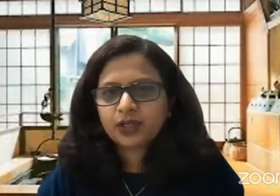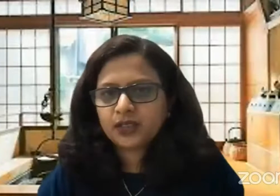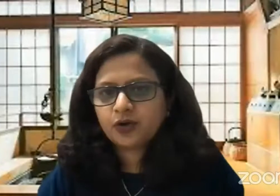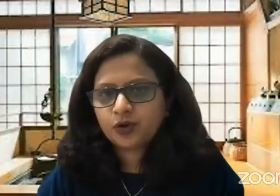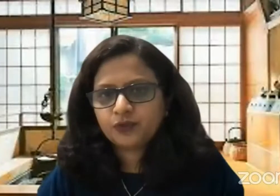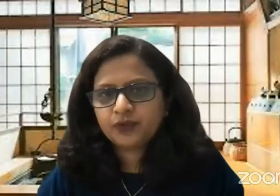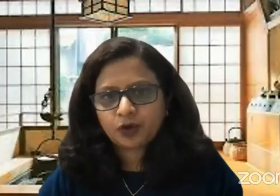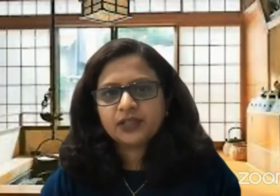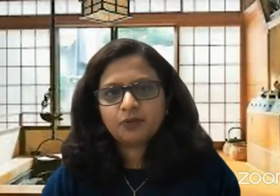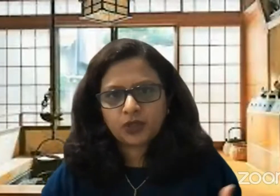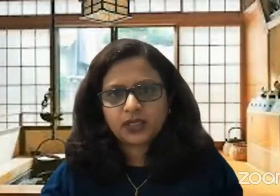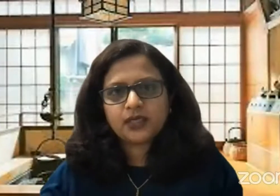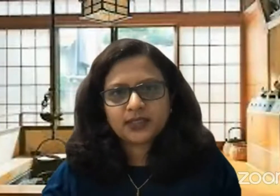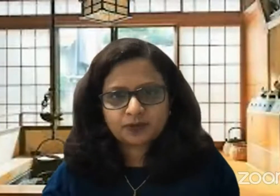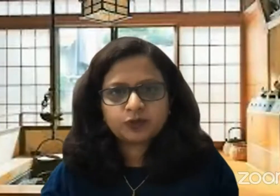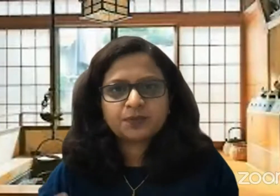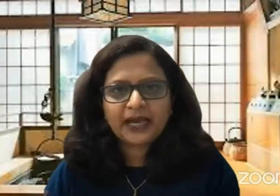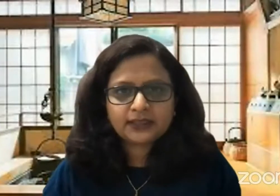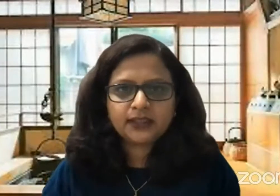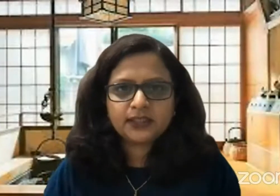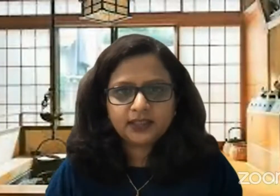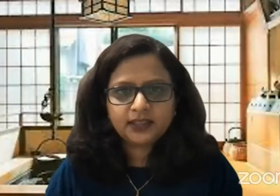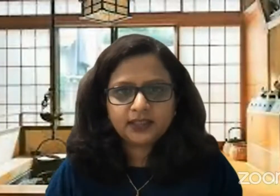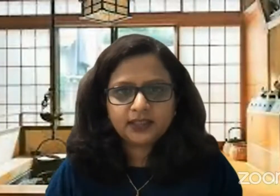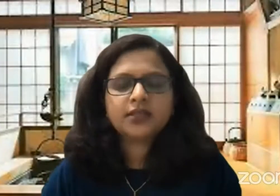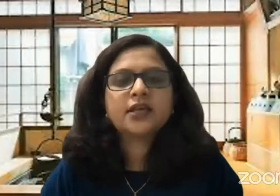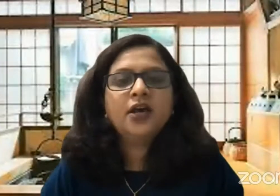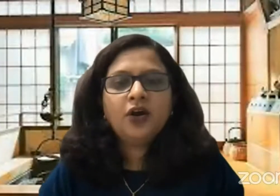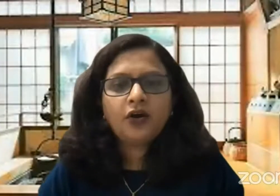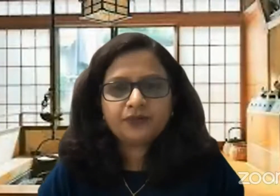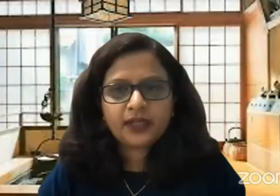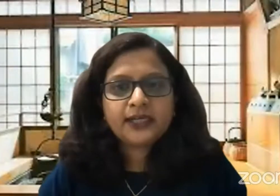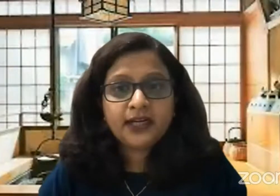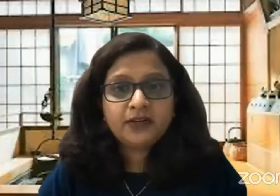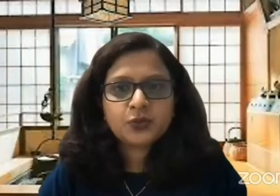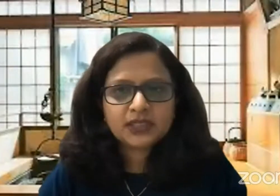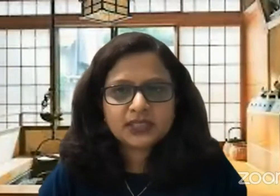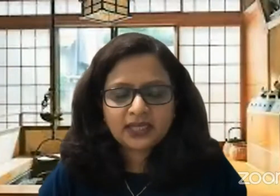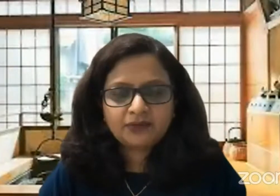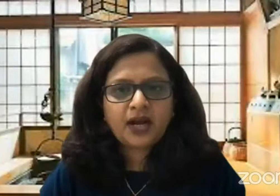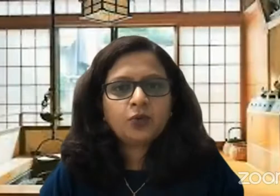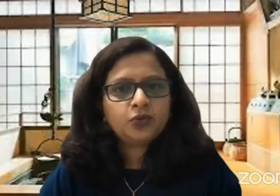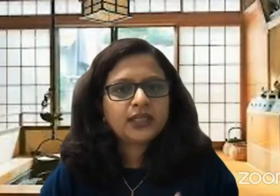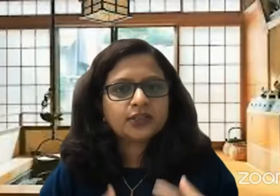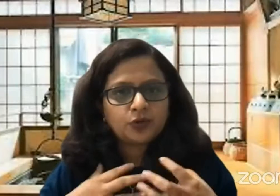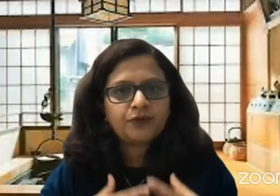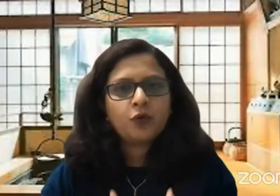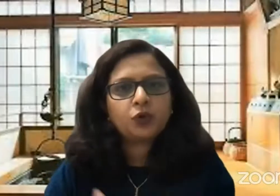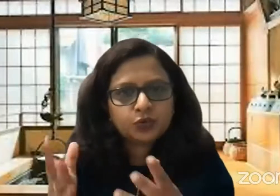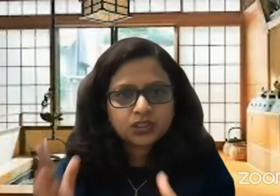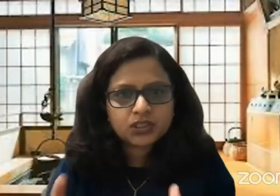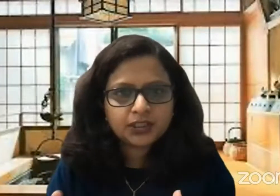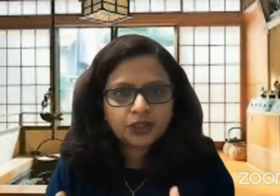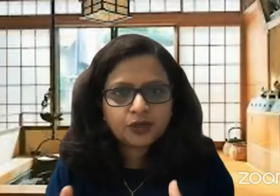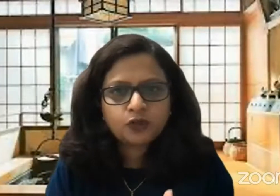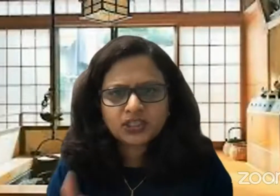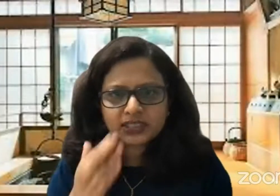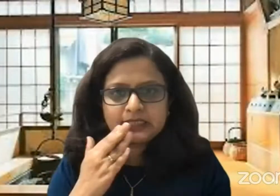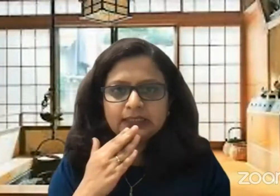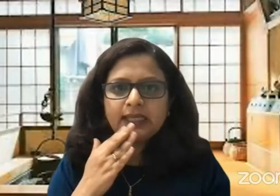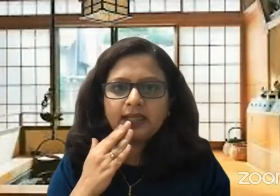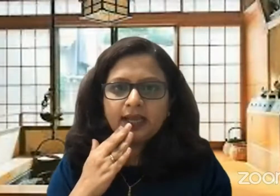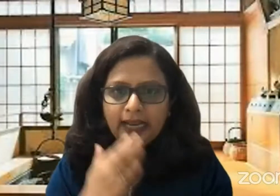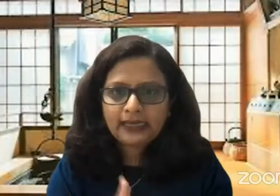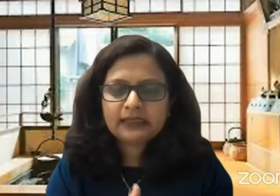people for a year or two. We are talking about a career that would span 30, 35 years of an individual's life. How do they sort of go through the journey of not